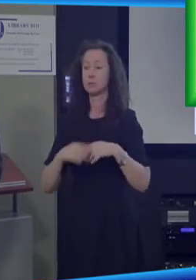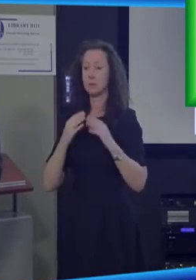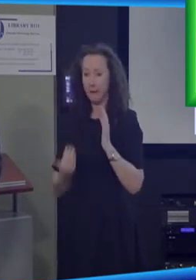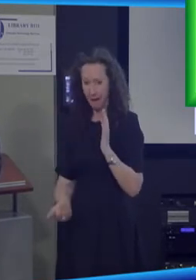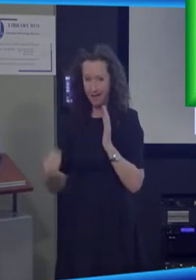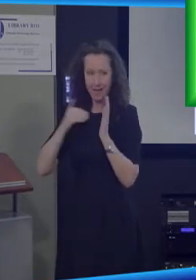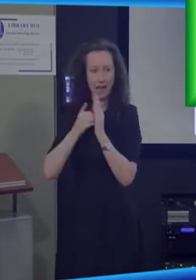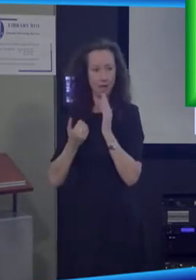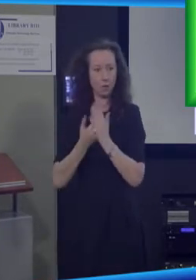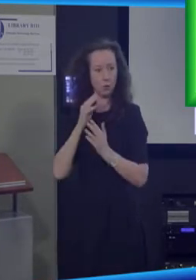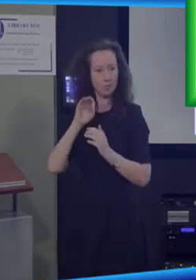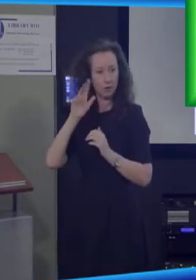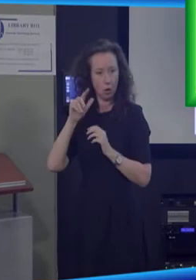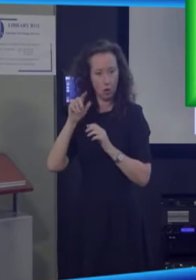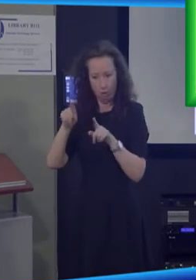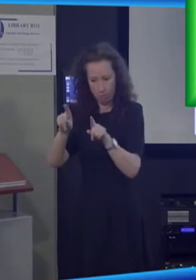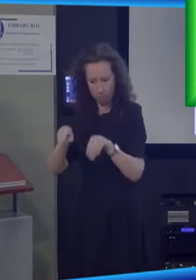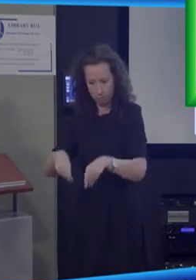of materials.